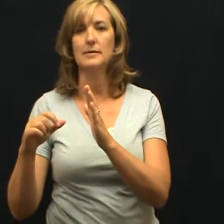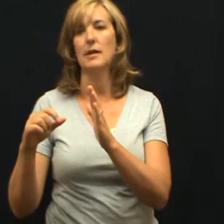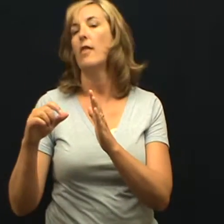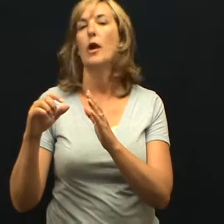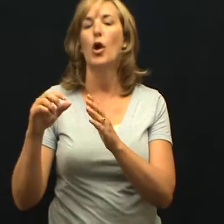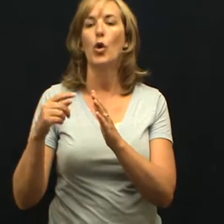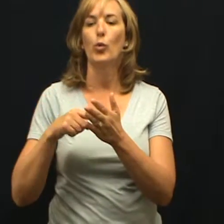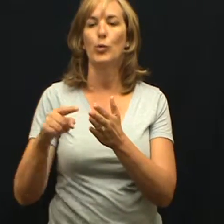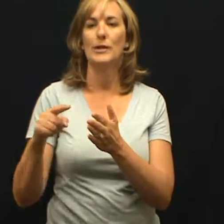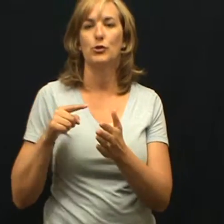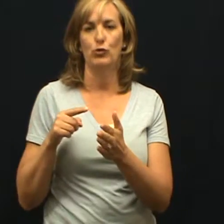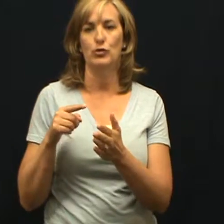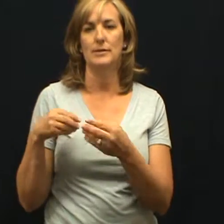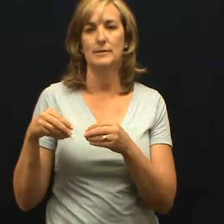would multiply it times that